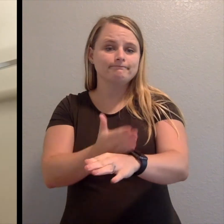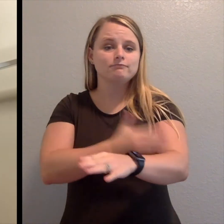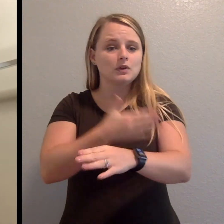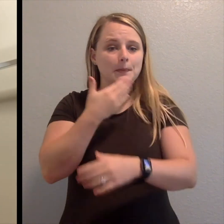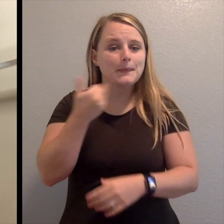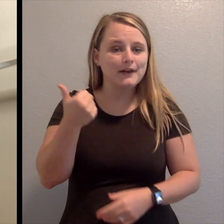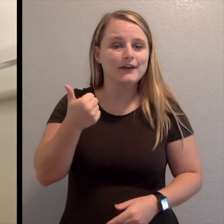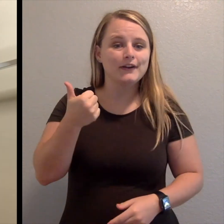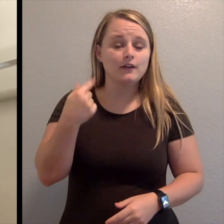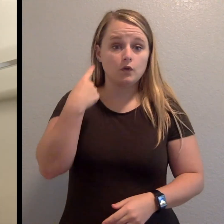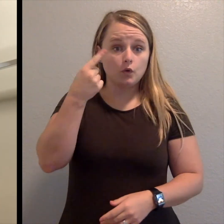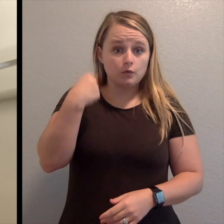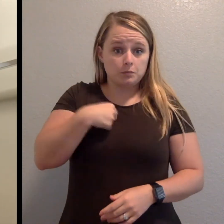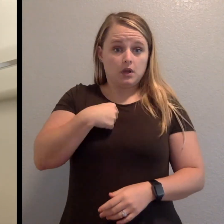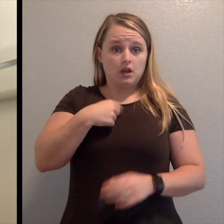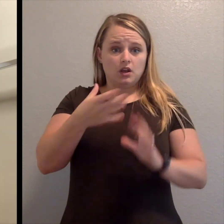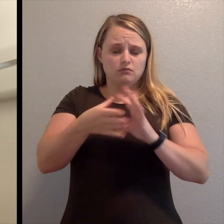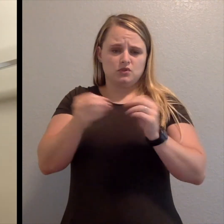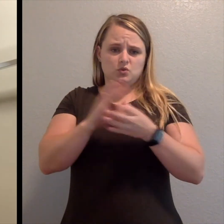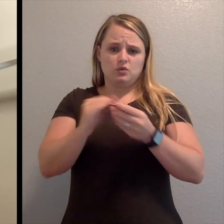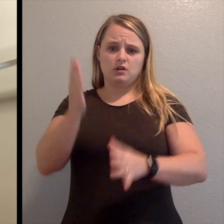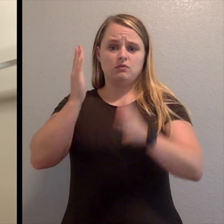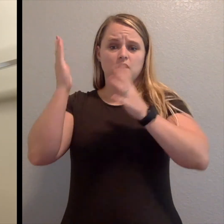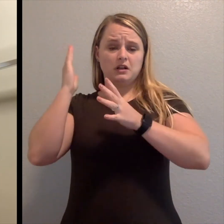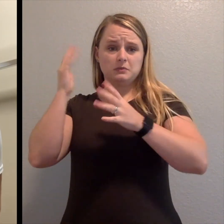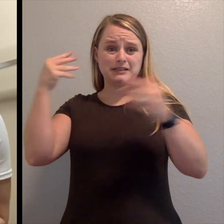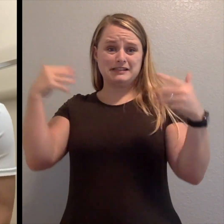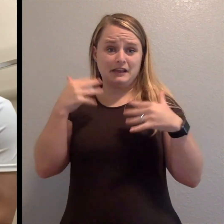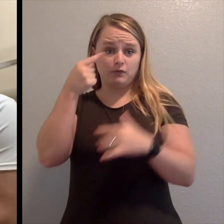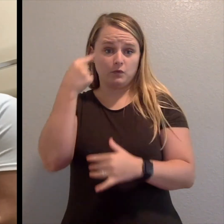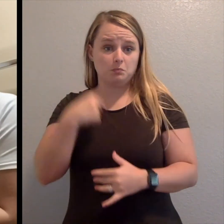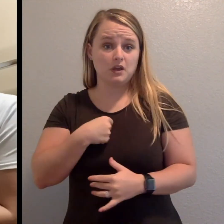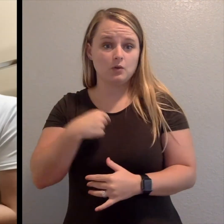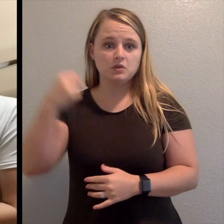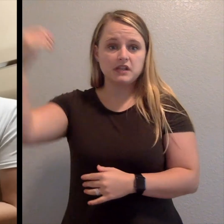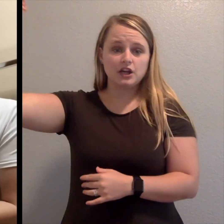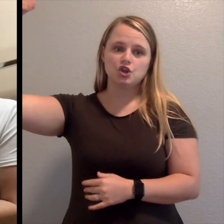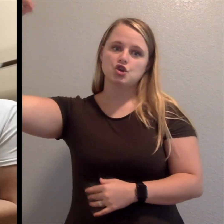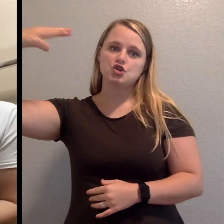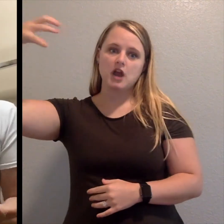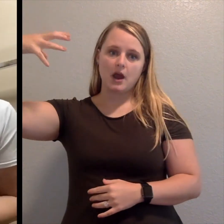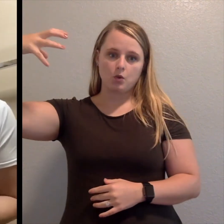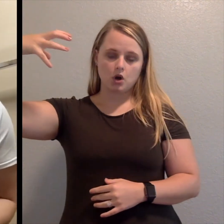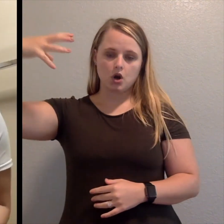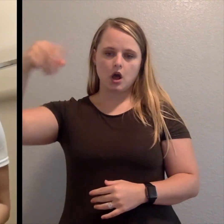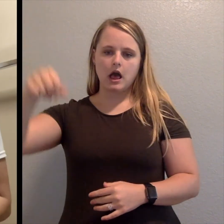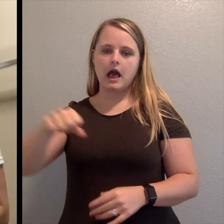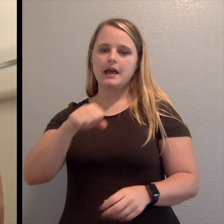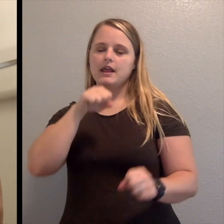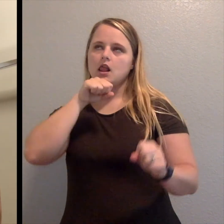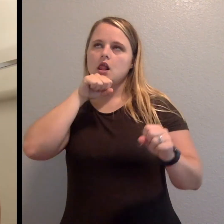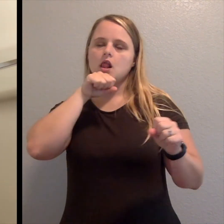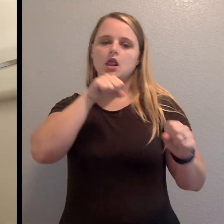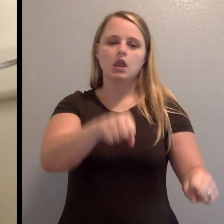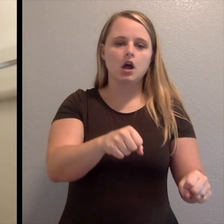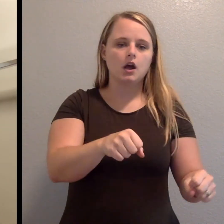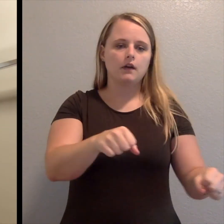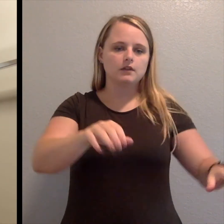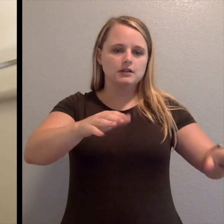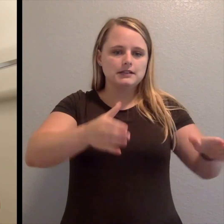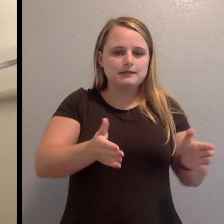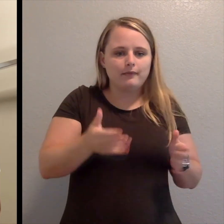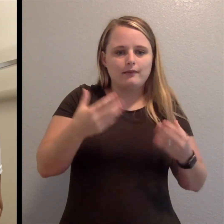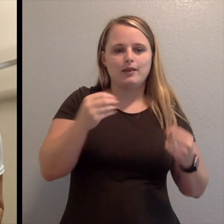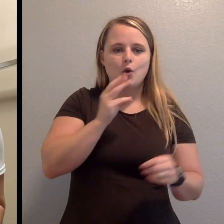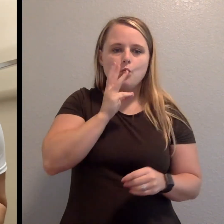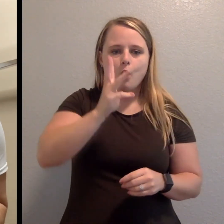For me, when I was younger, something that was scary for me was taking a shower. I loved to take baths. They were one of